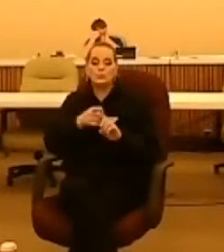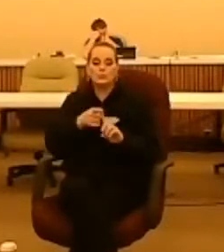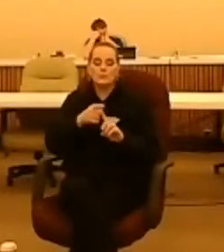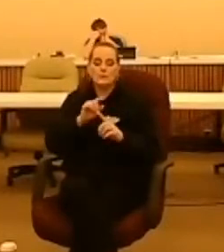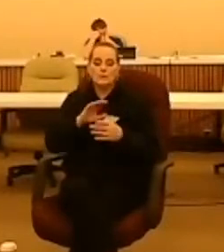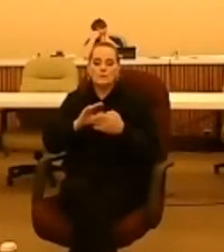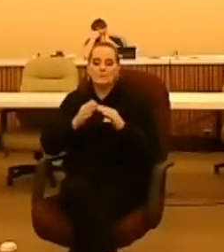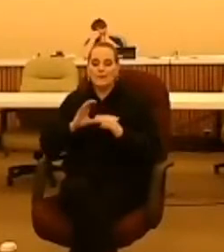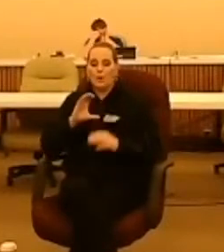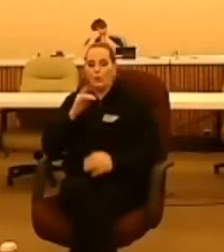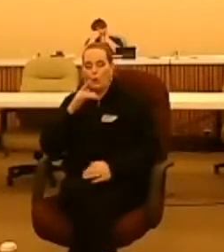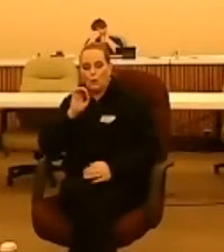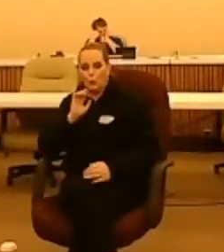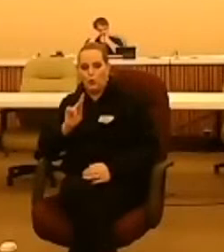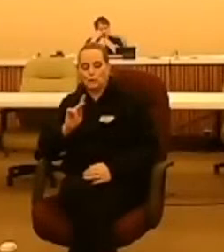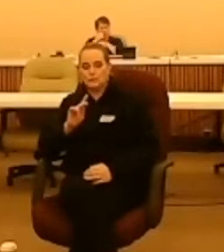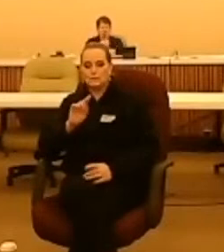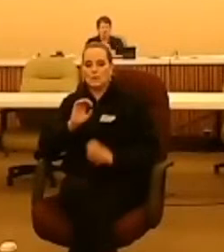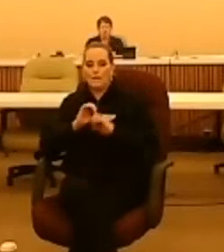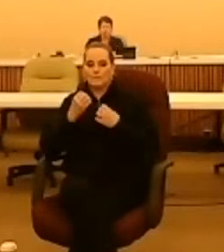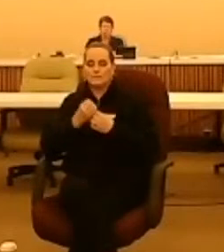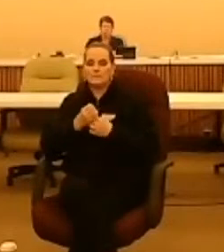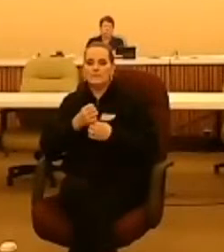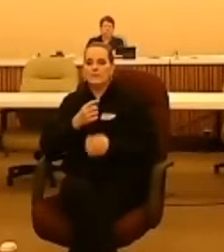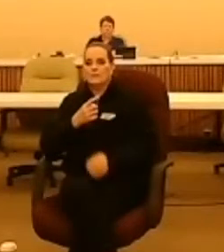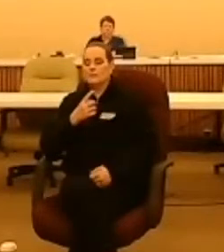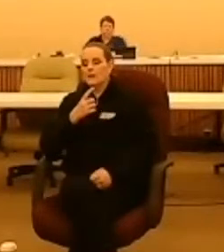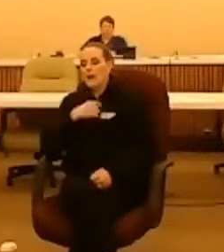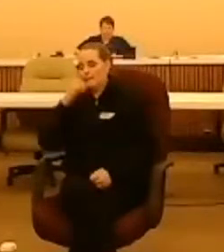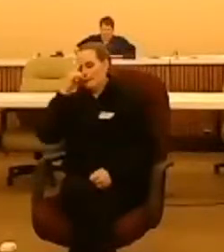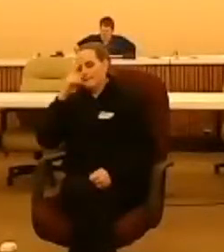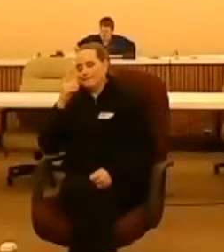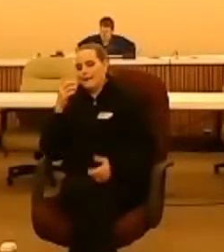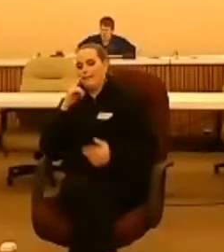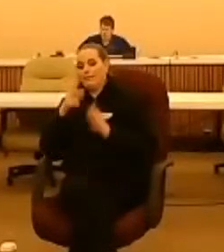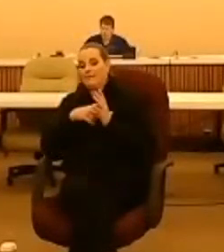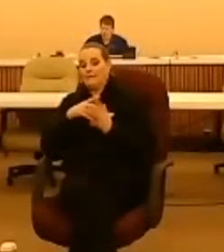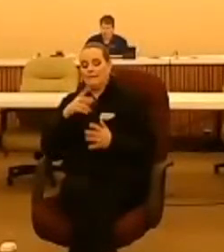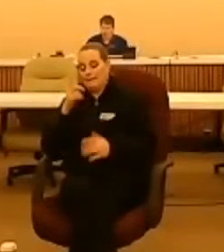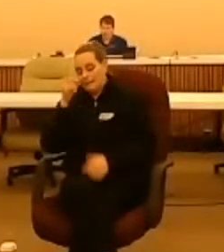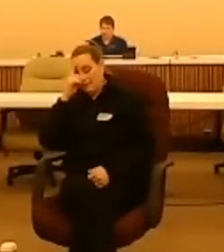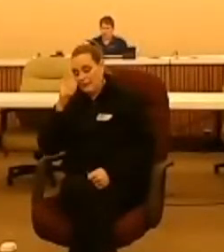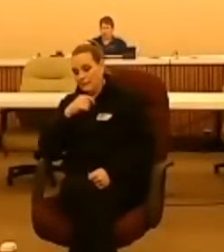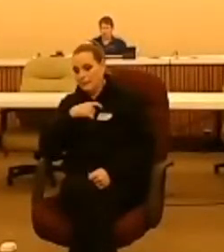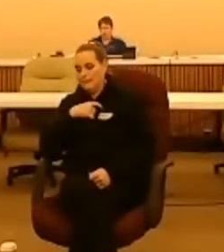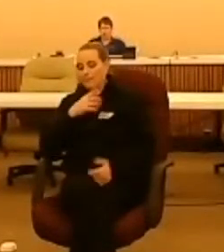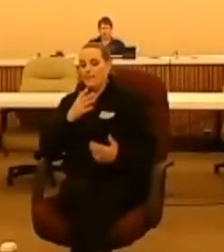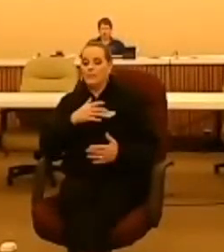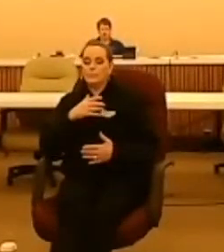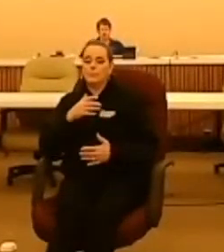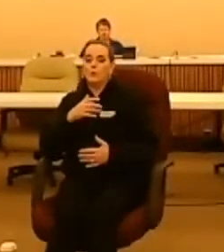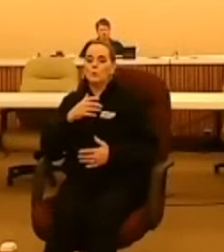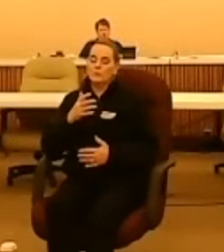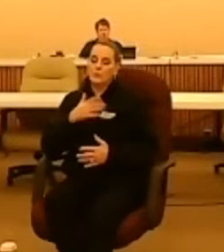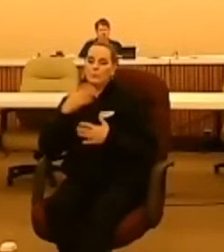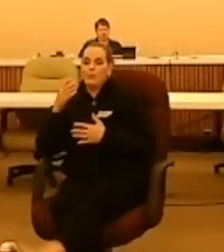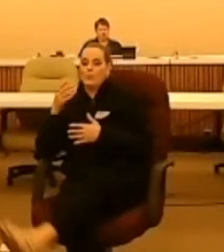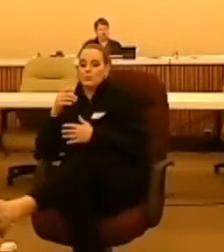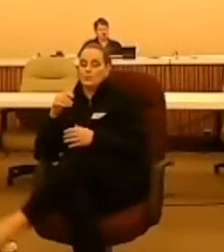doesn't really talk to that here. Yeah, I mean, the proposal prior to some of the refinement clearly